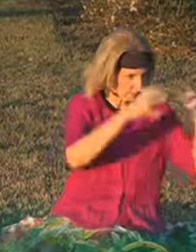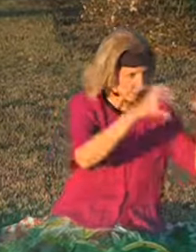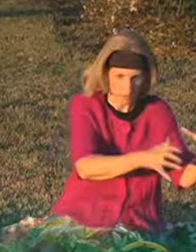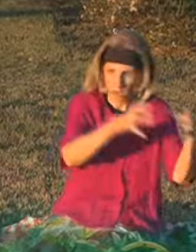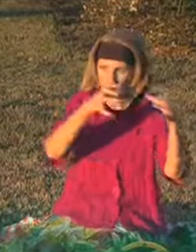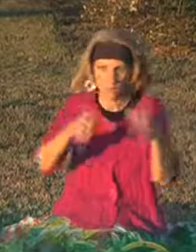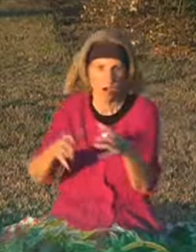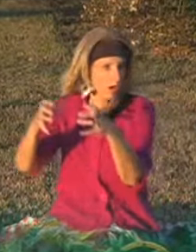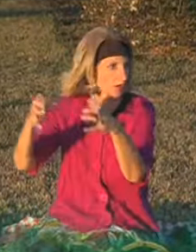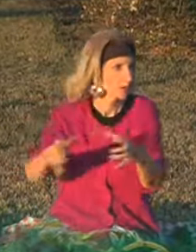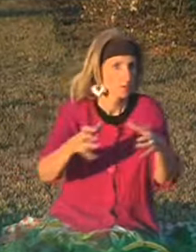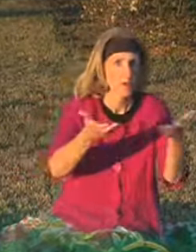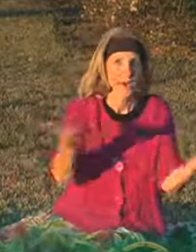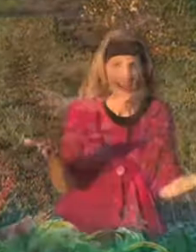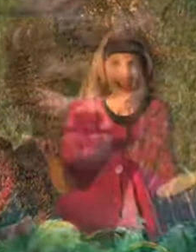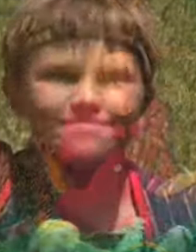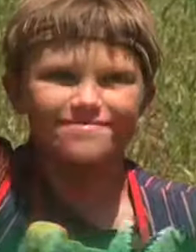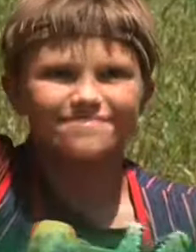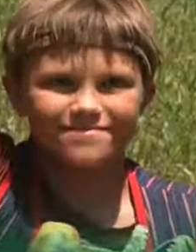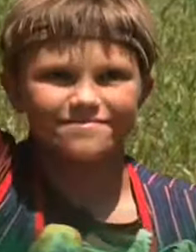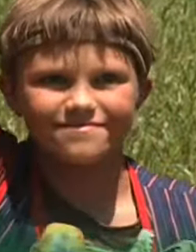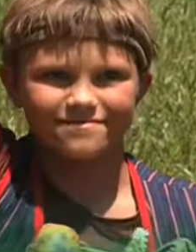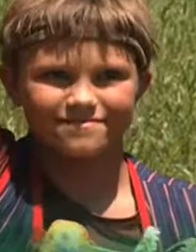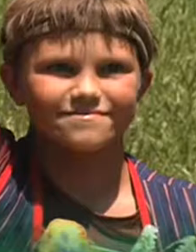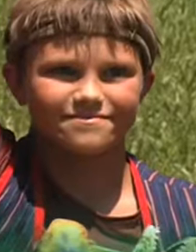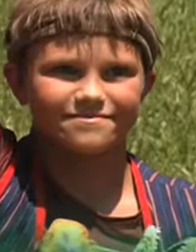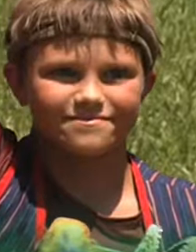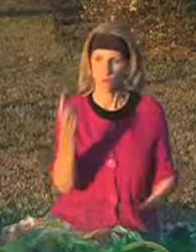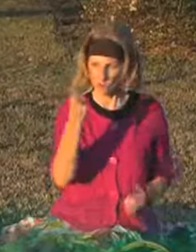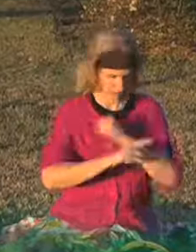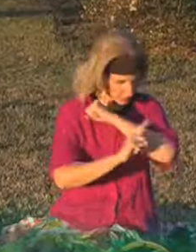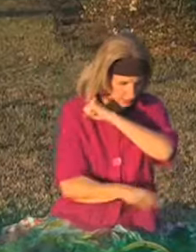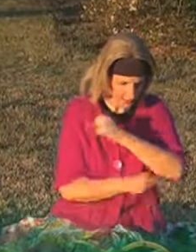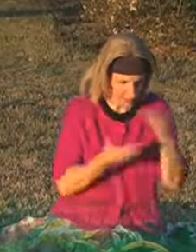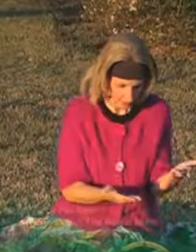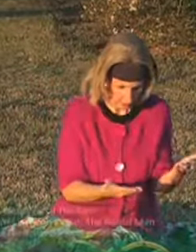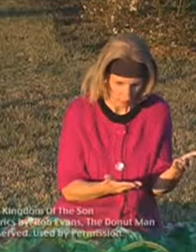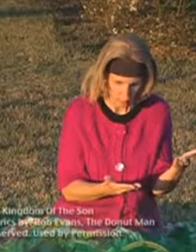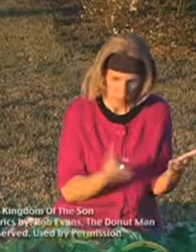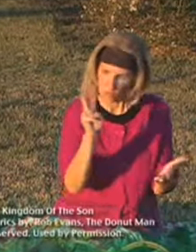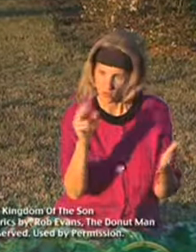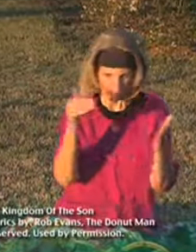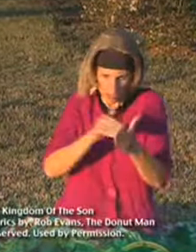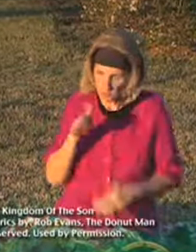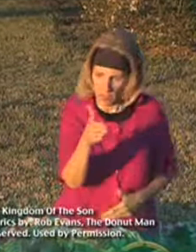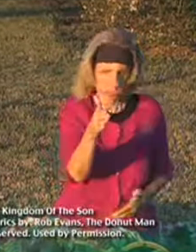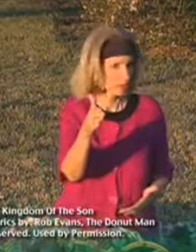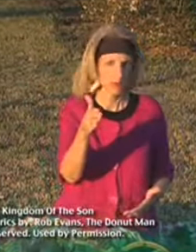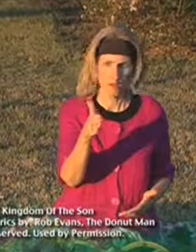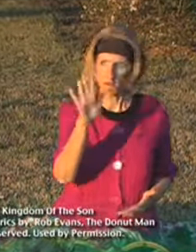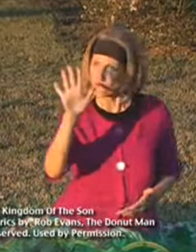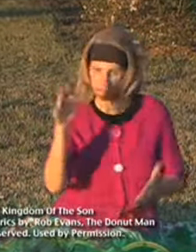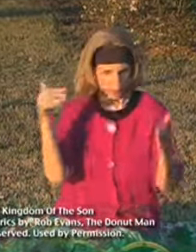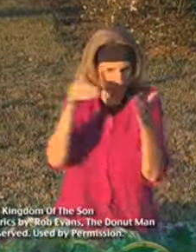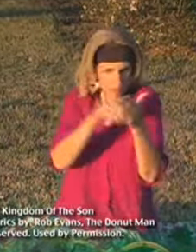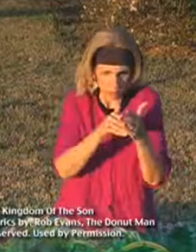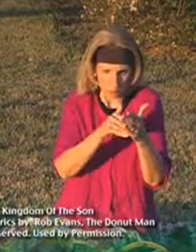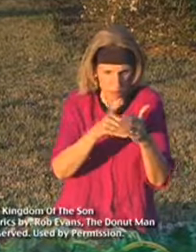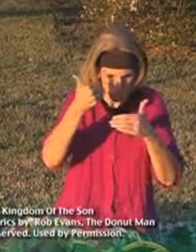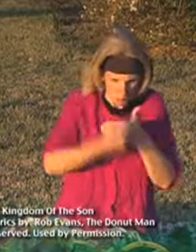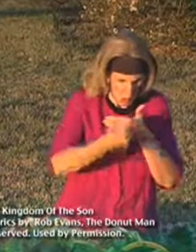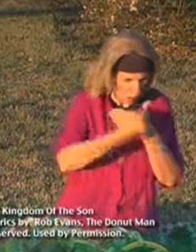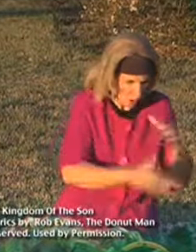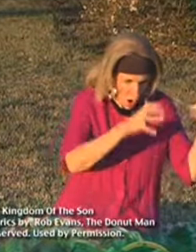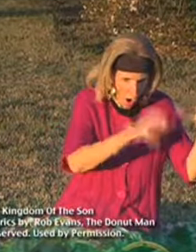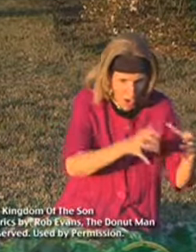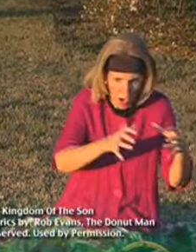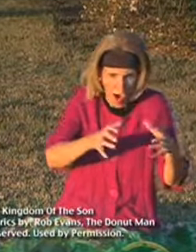loaves